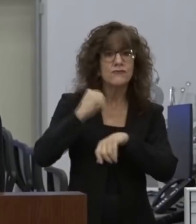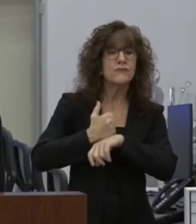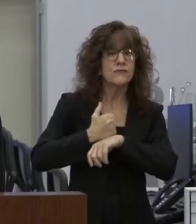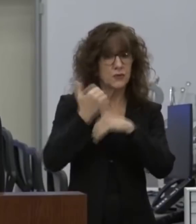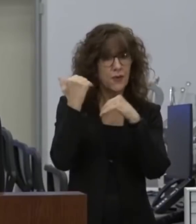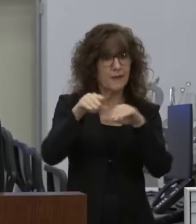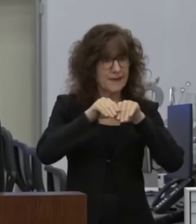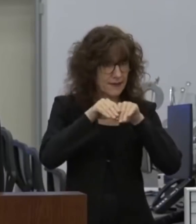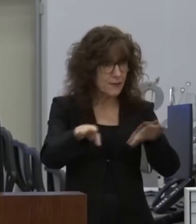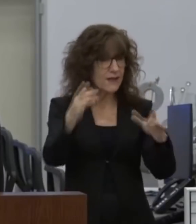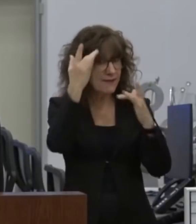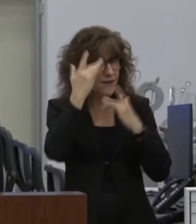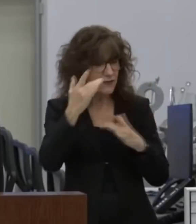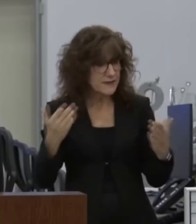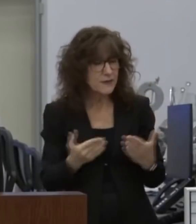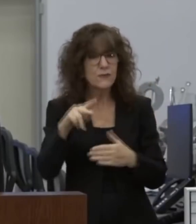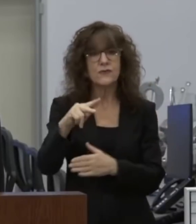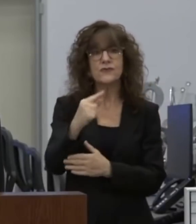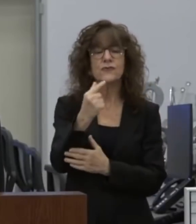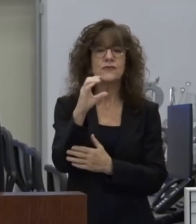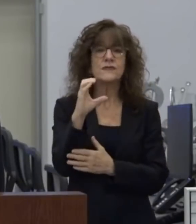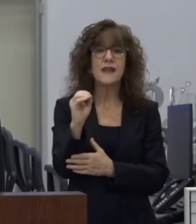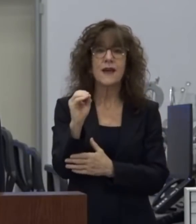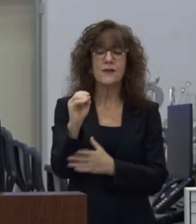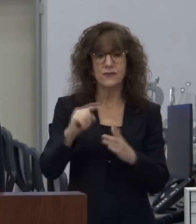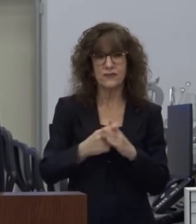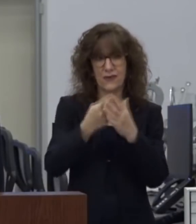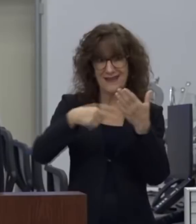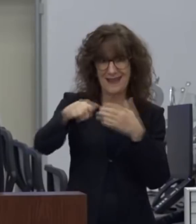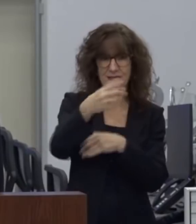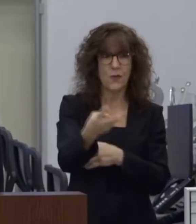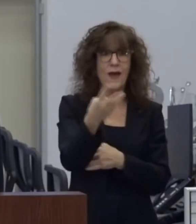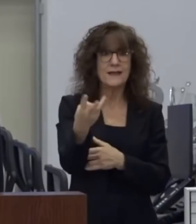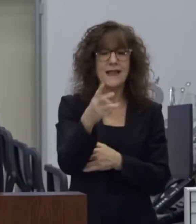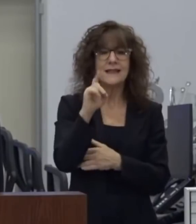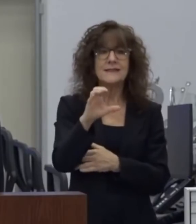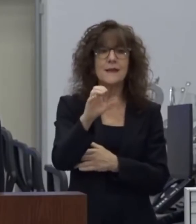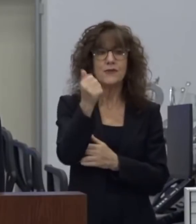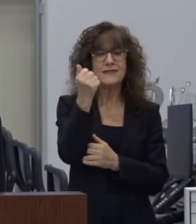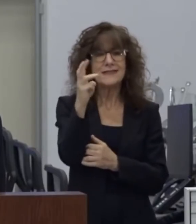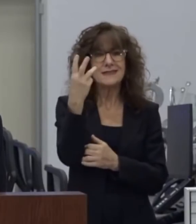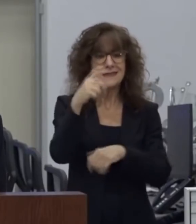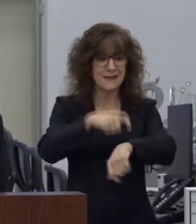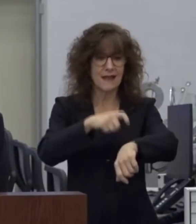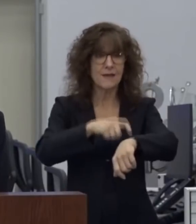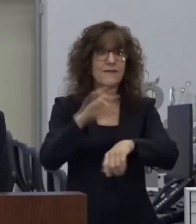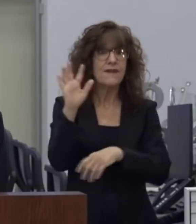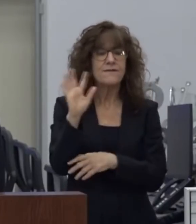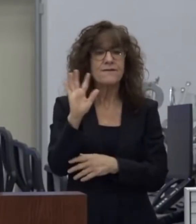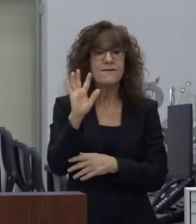limit the spread of this virus in Prince George's County. Effective next Wednesday, December 16th at 5